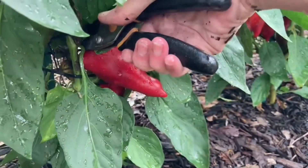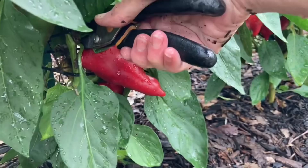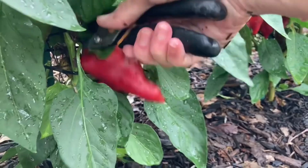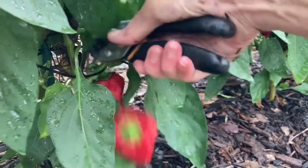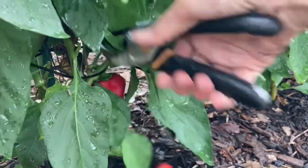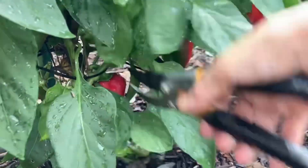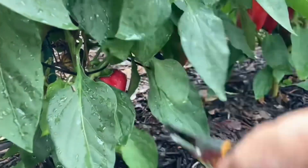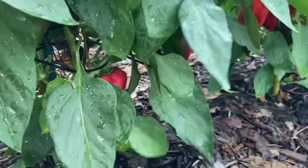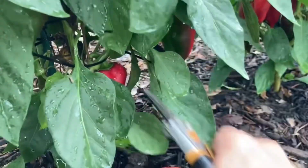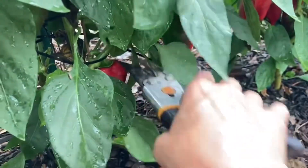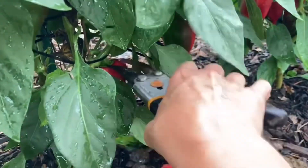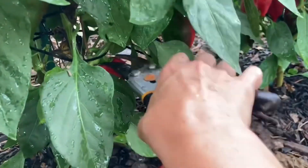water.